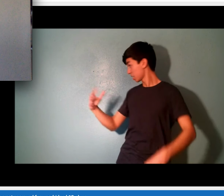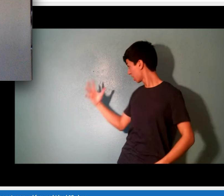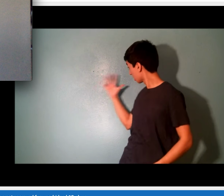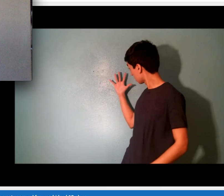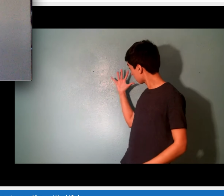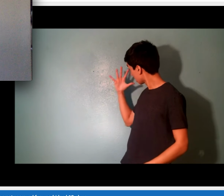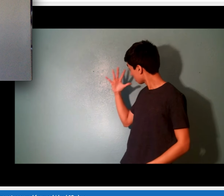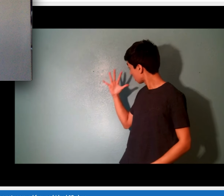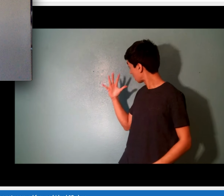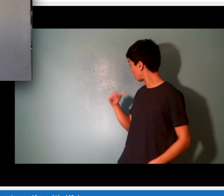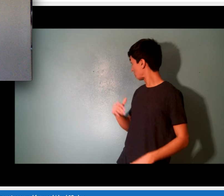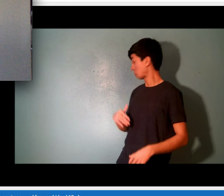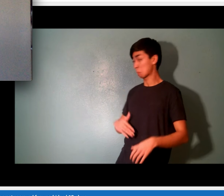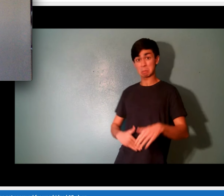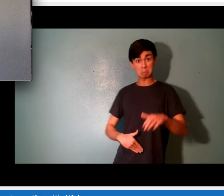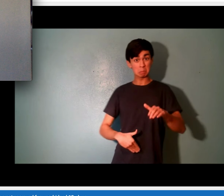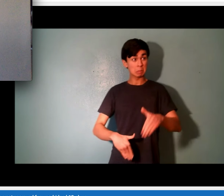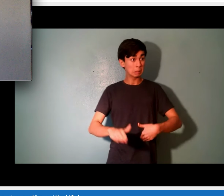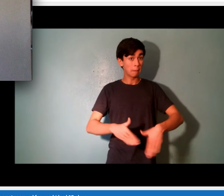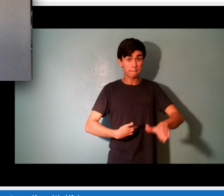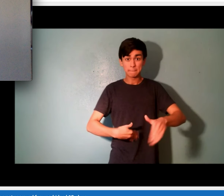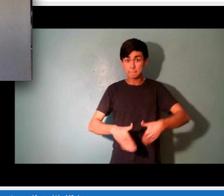5 more zombies coming this way.